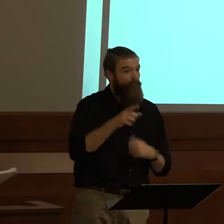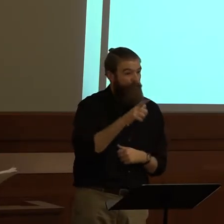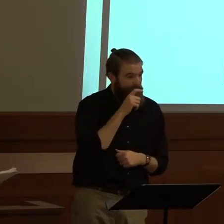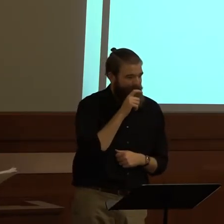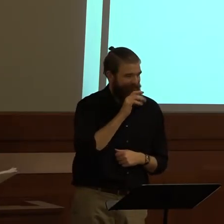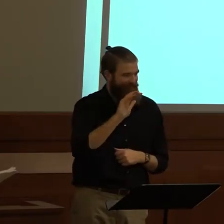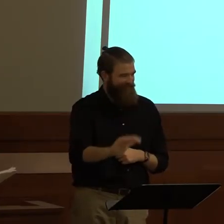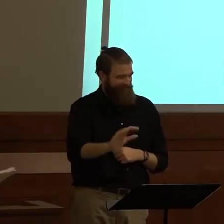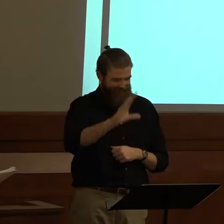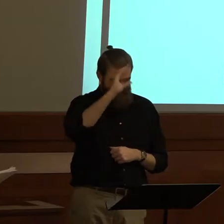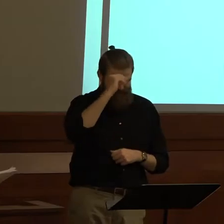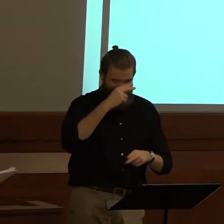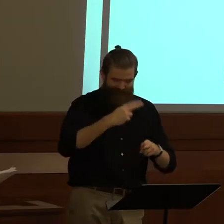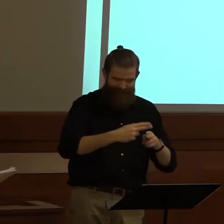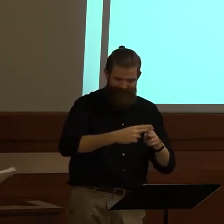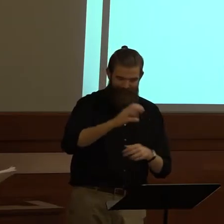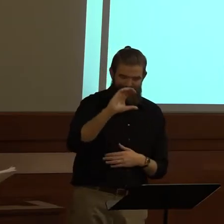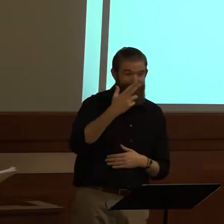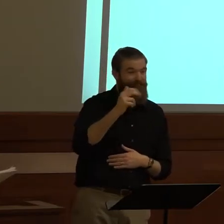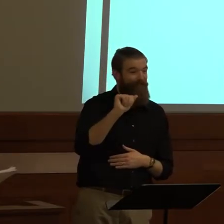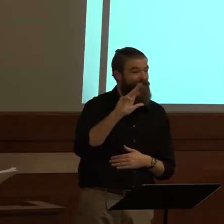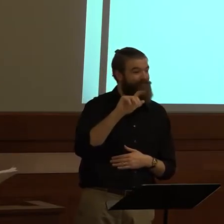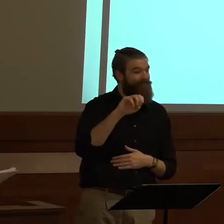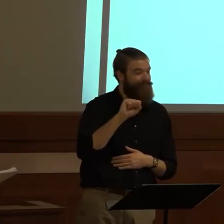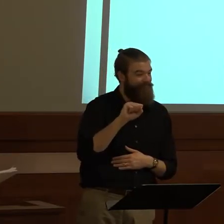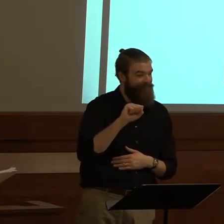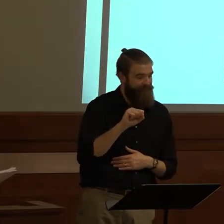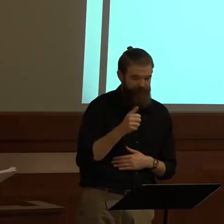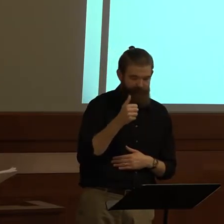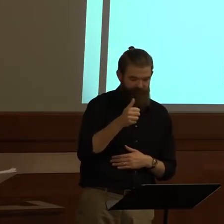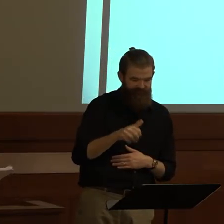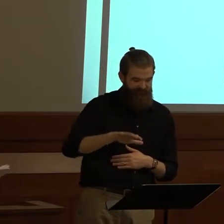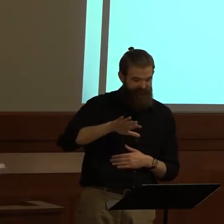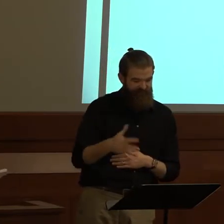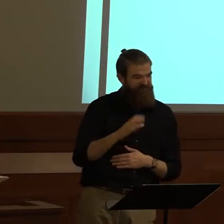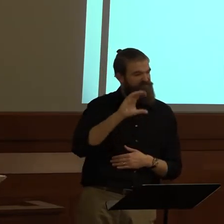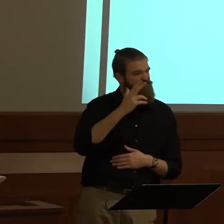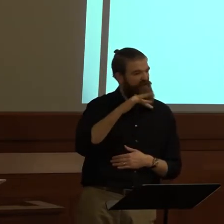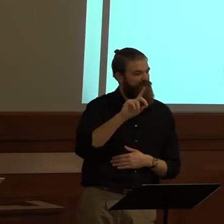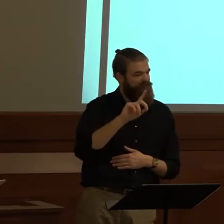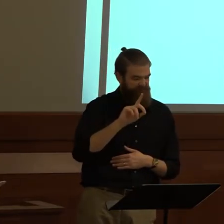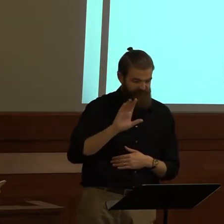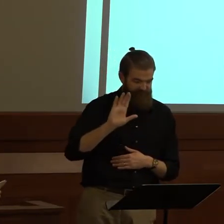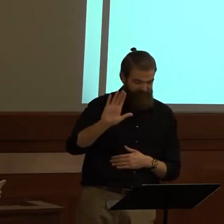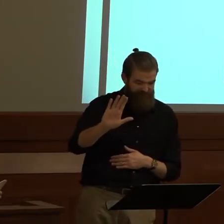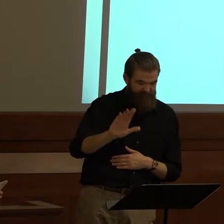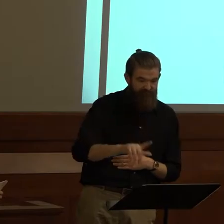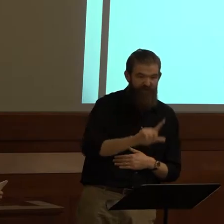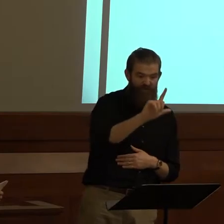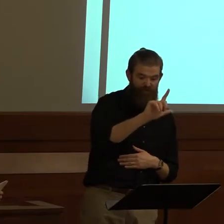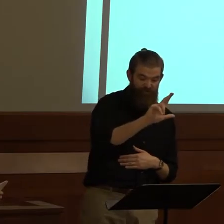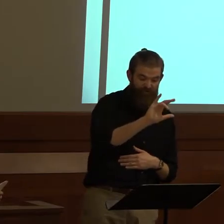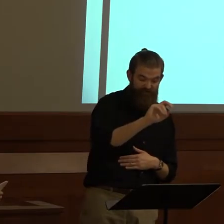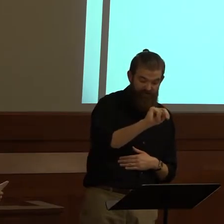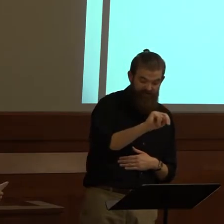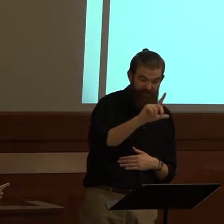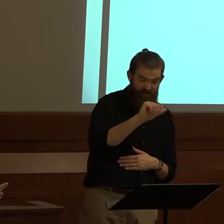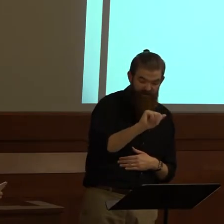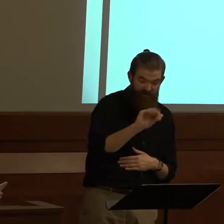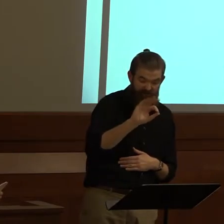Helene Degageau. Then the LaFontas were a wealthy family who spent half of the year in a